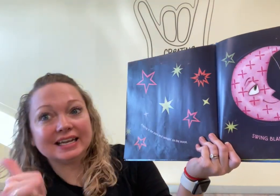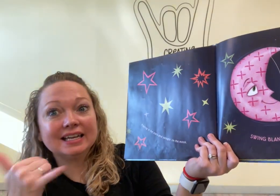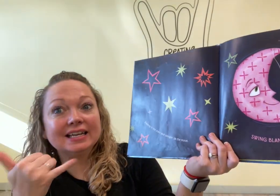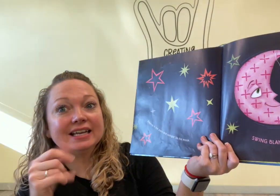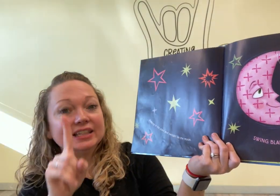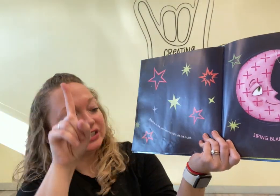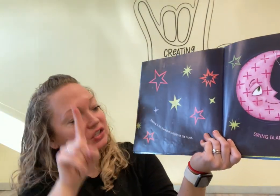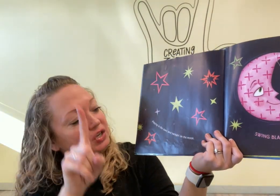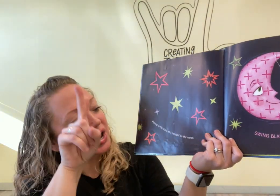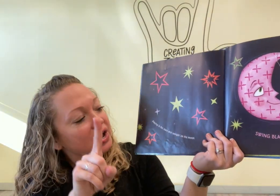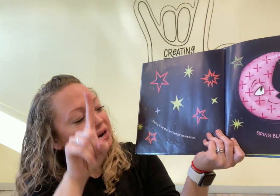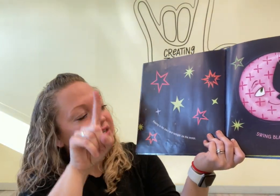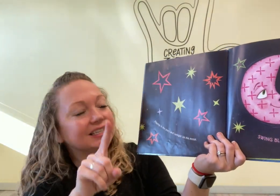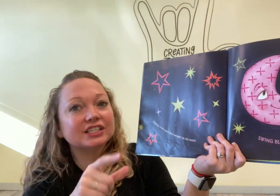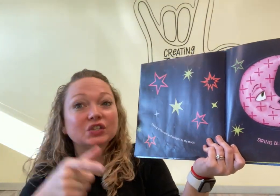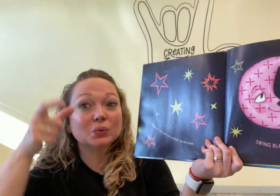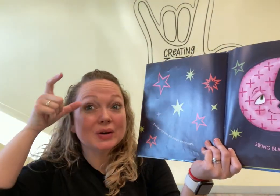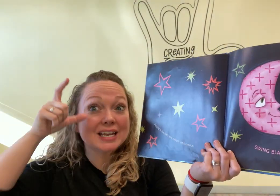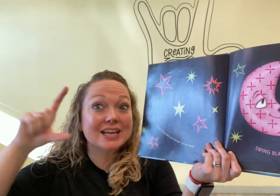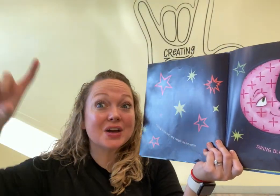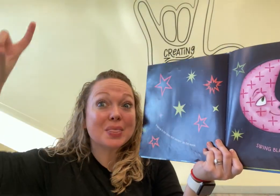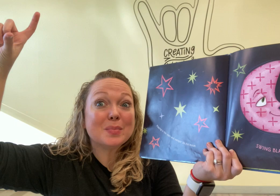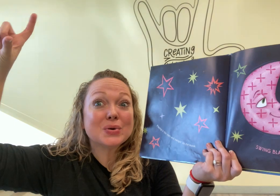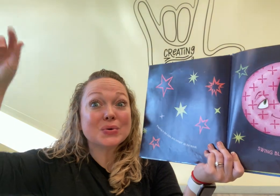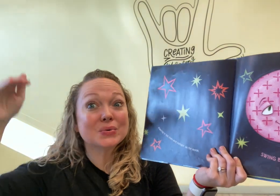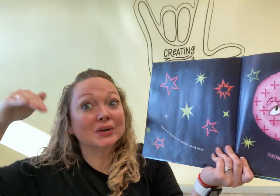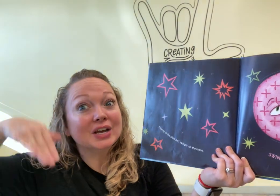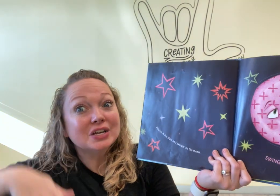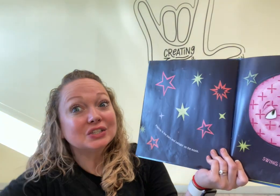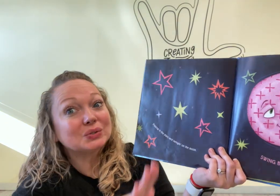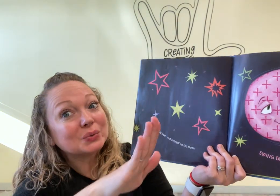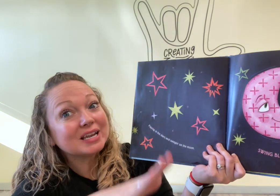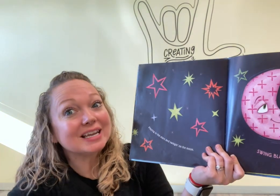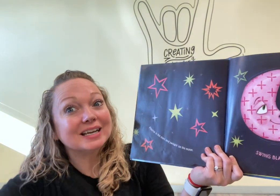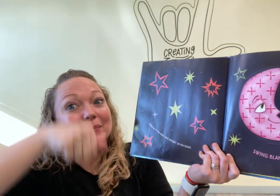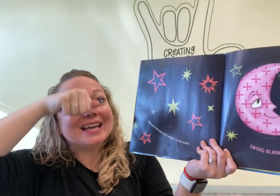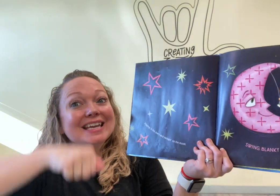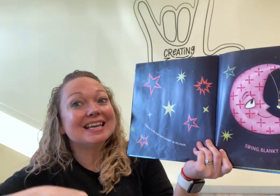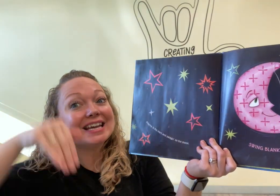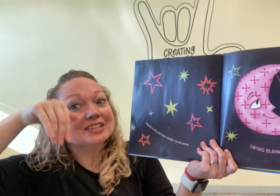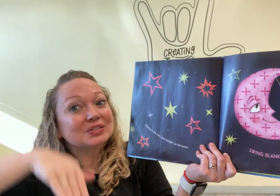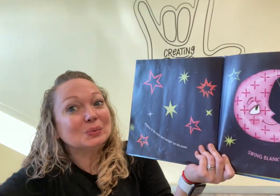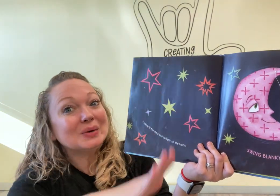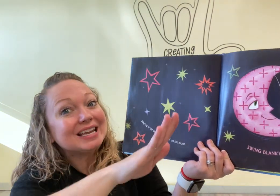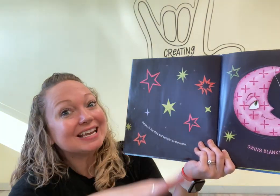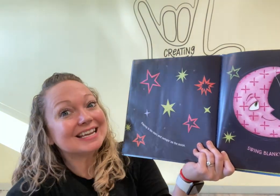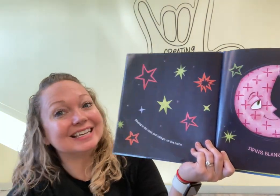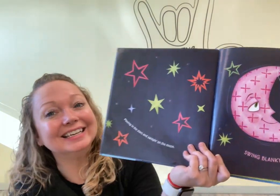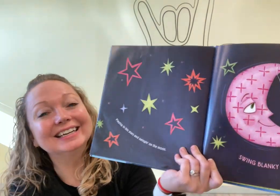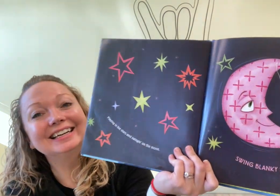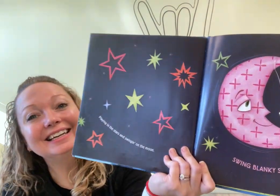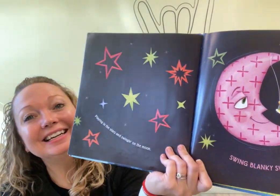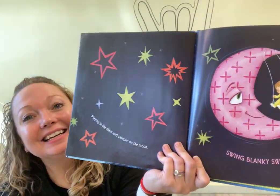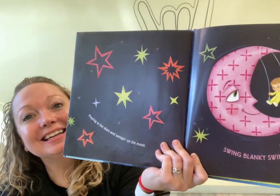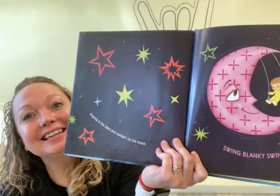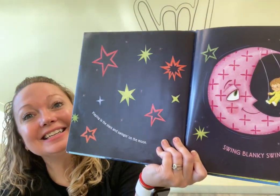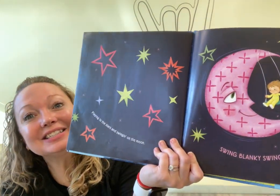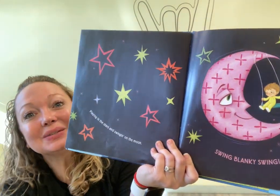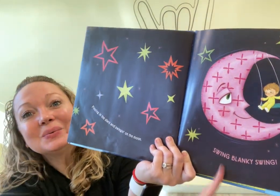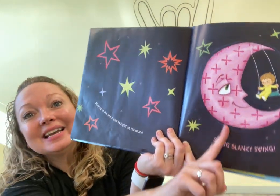Playing in the stars and swinging on the moon. Swing, Blinky, swing. He's swinging